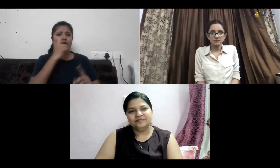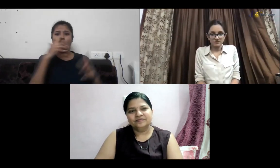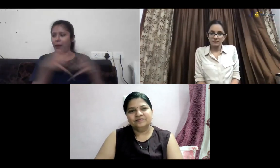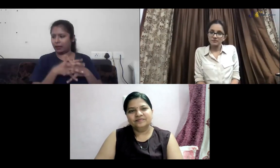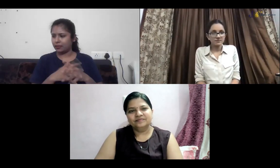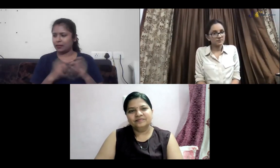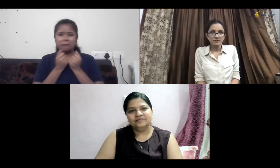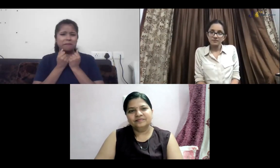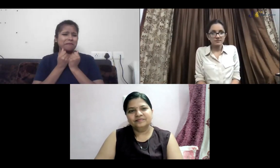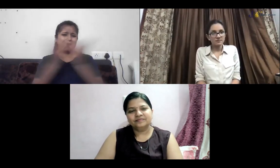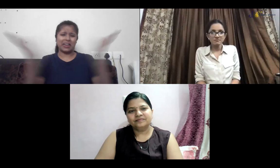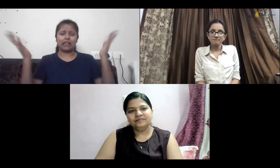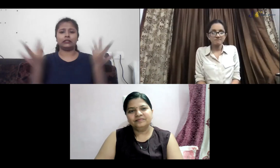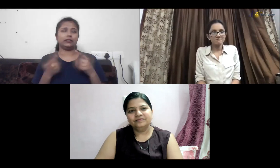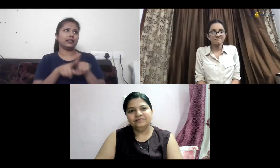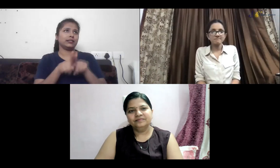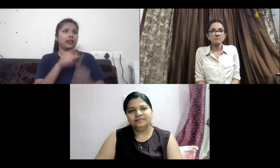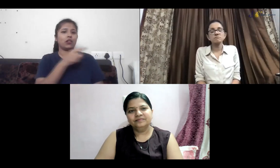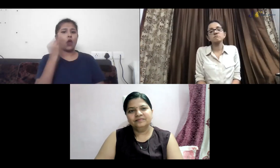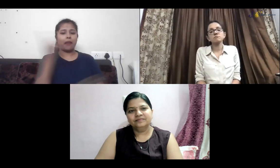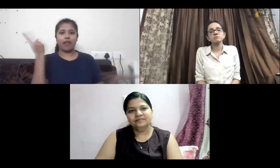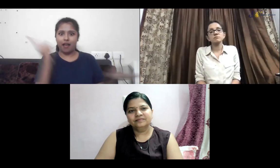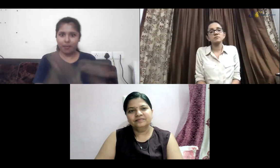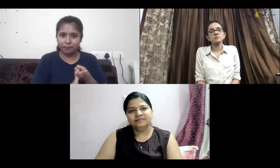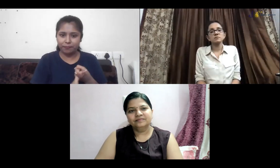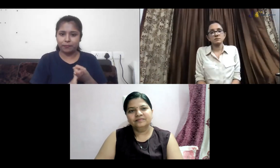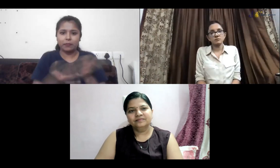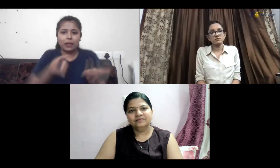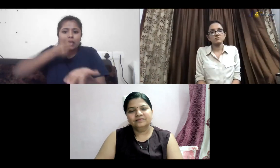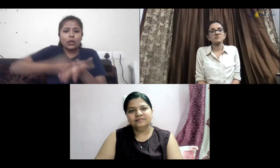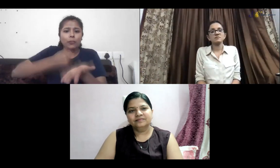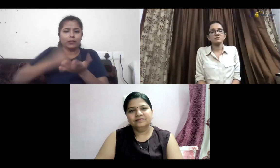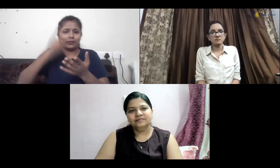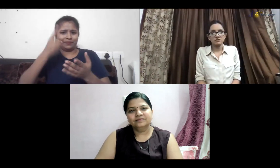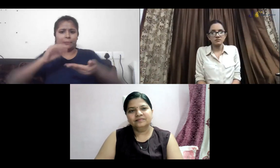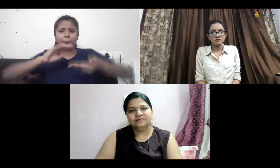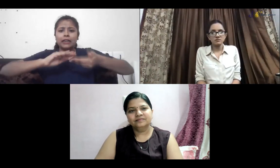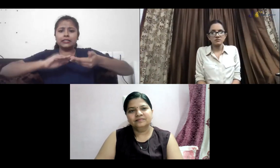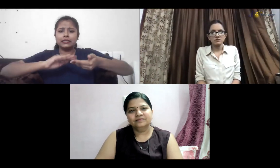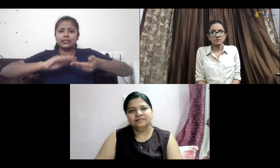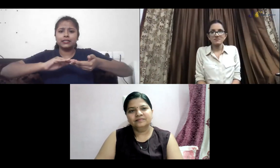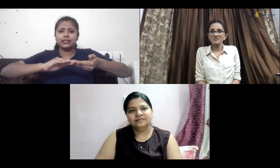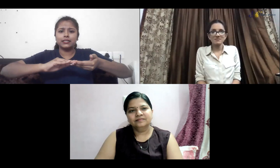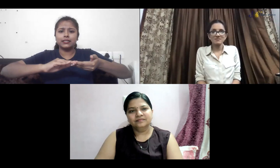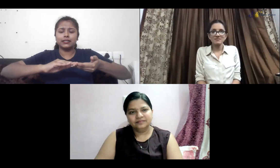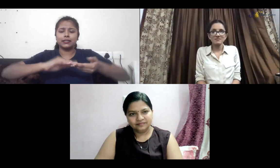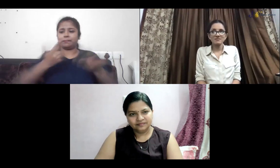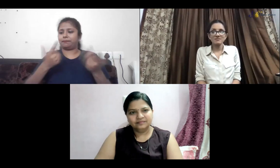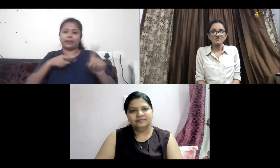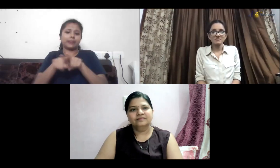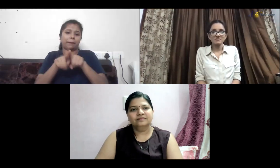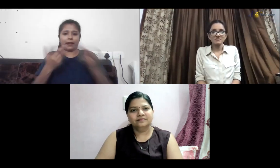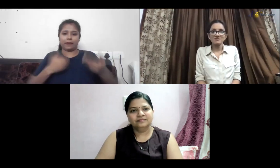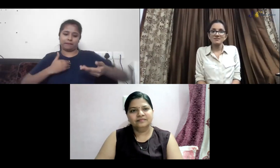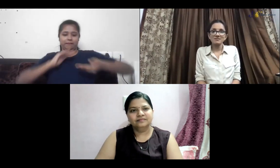society for the women, we have seen the hearing movement. Many women, the sometimes happen with after